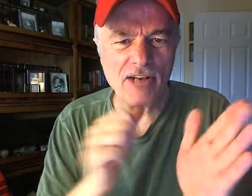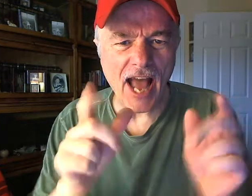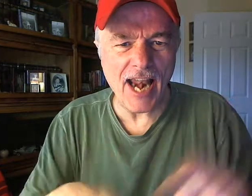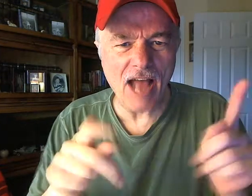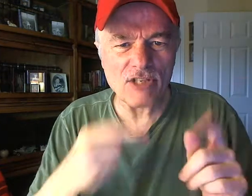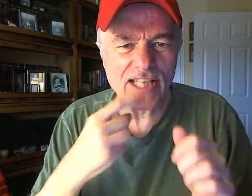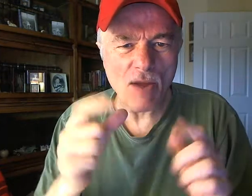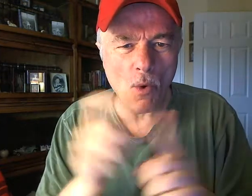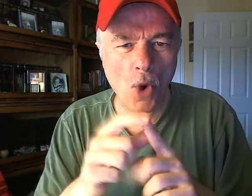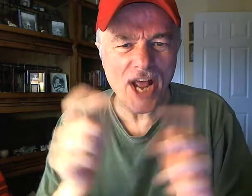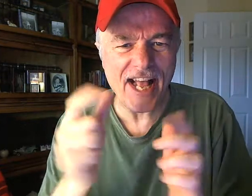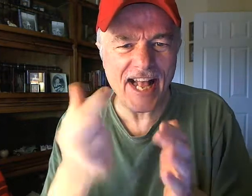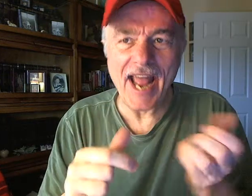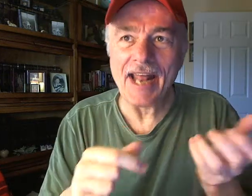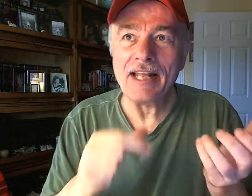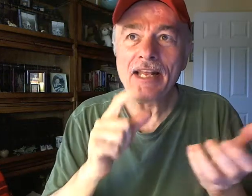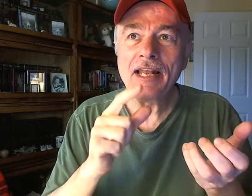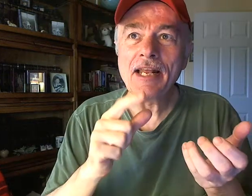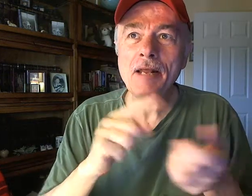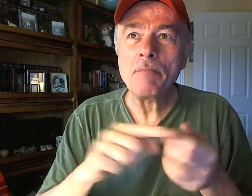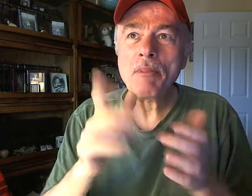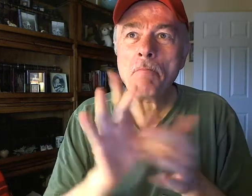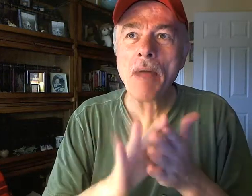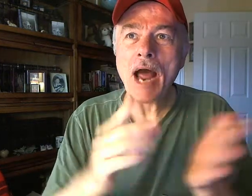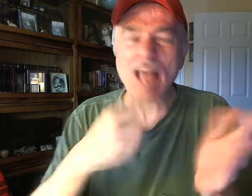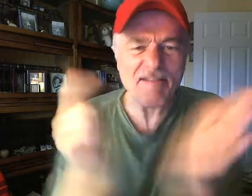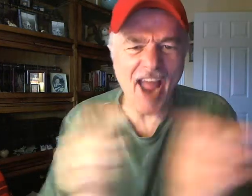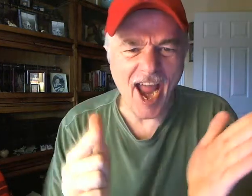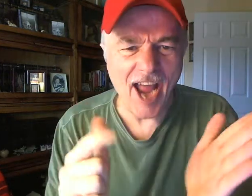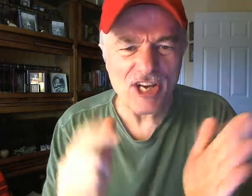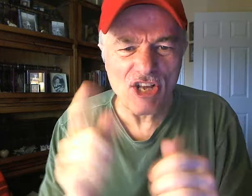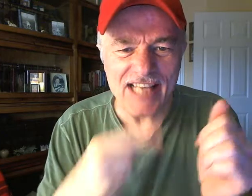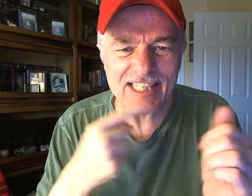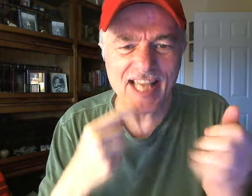Not allowed to say the word gay. Ah, you can't say.